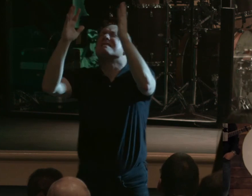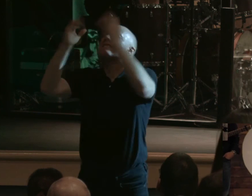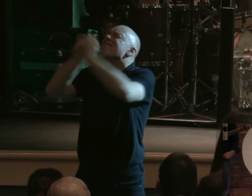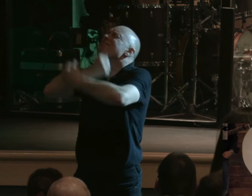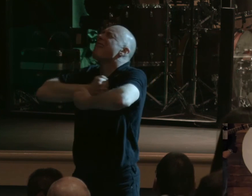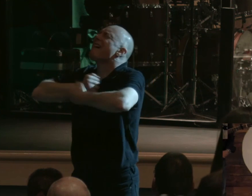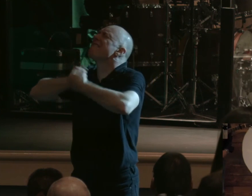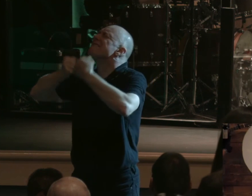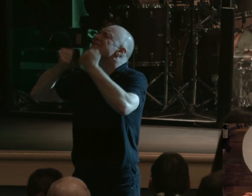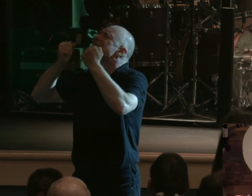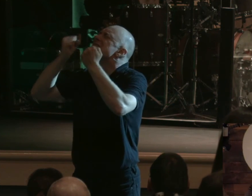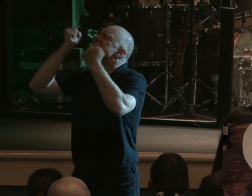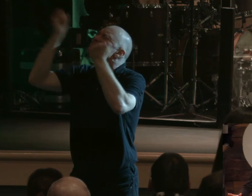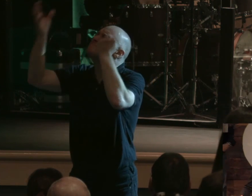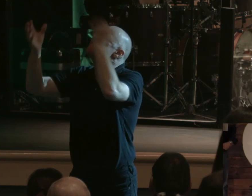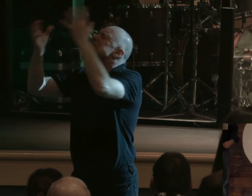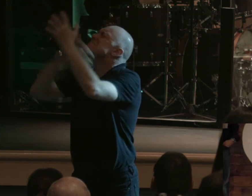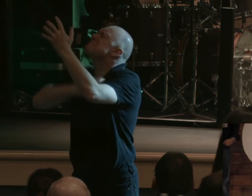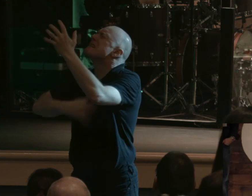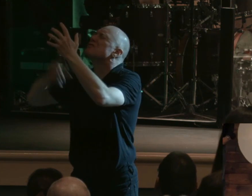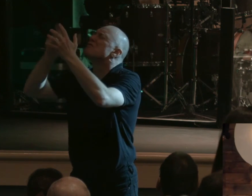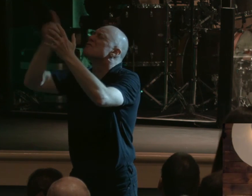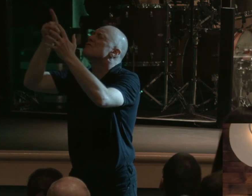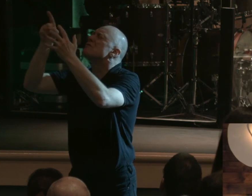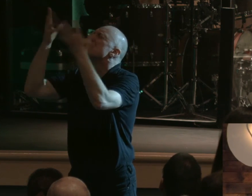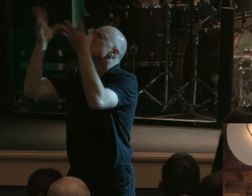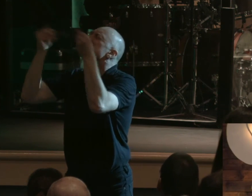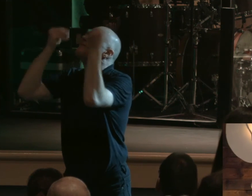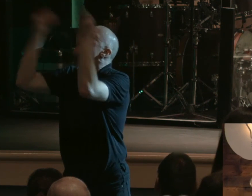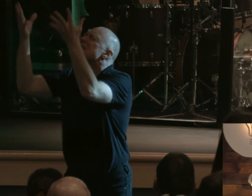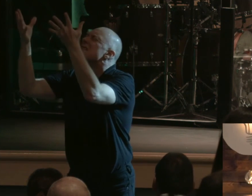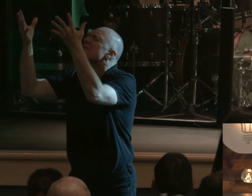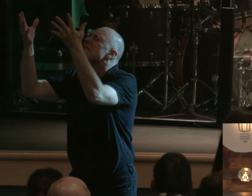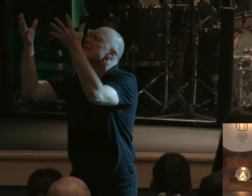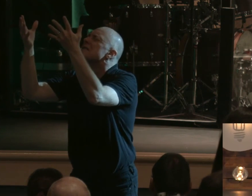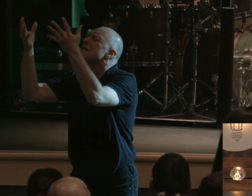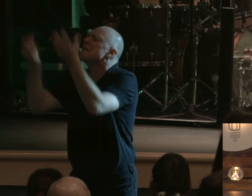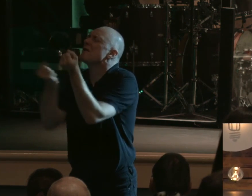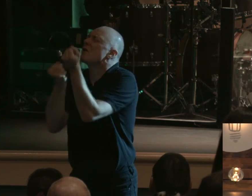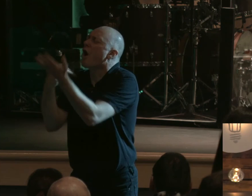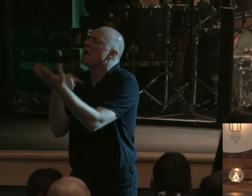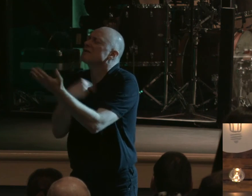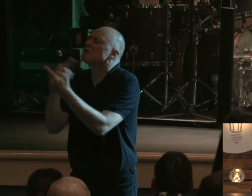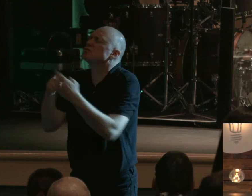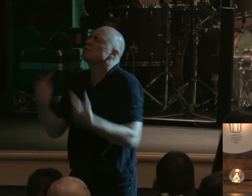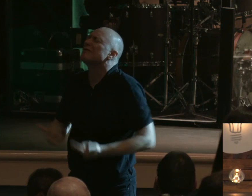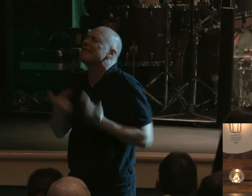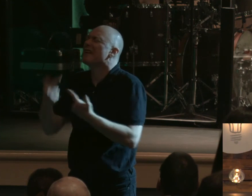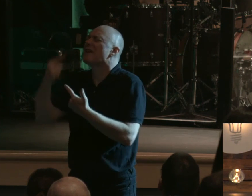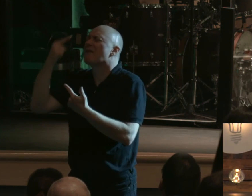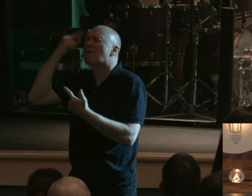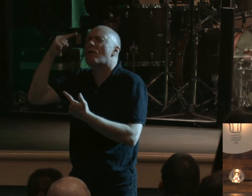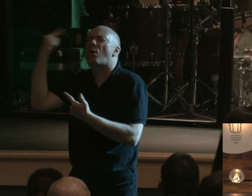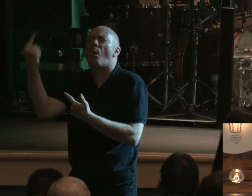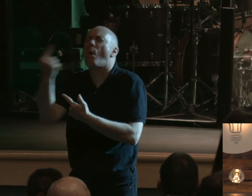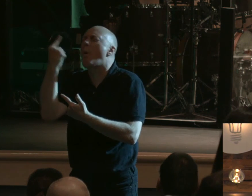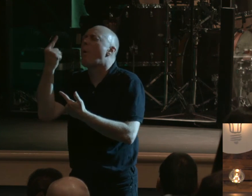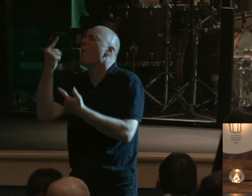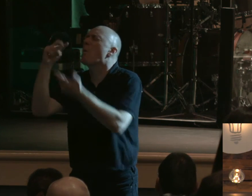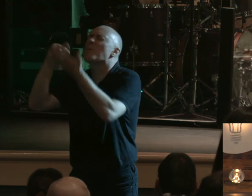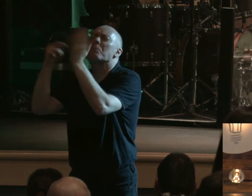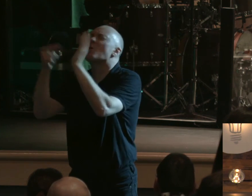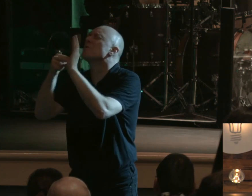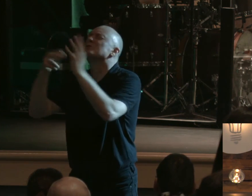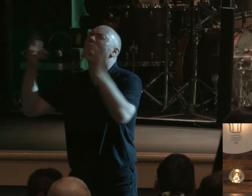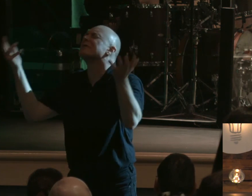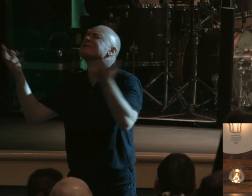love and passion for you. Cause us, Lord, to live for the only purpose worth